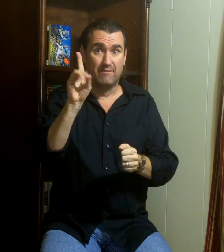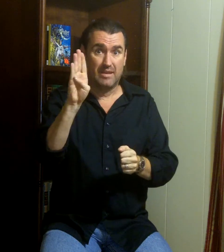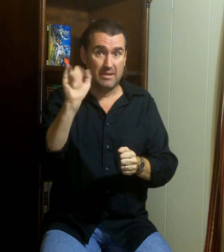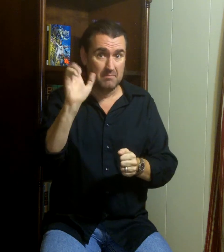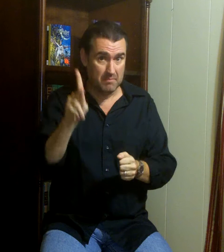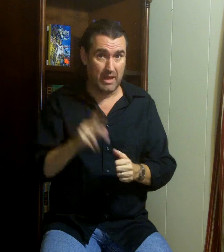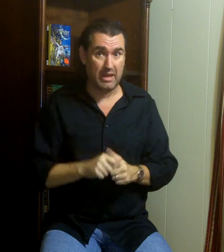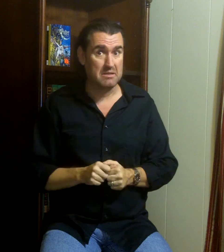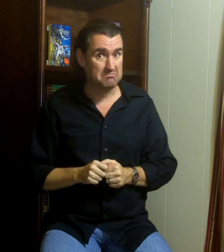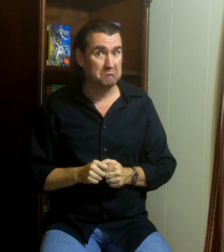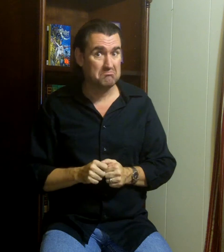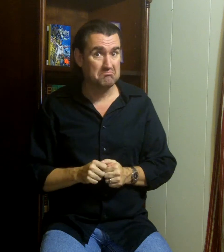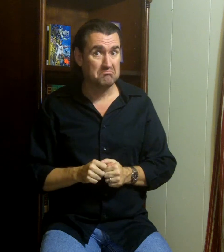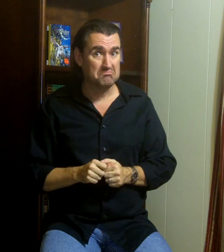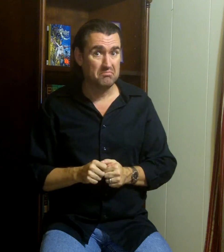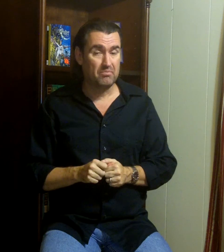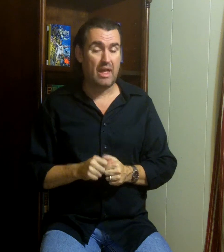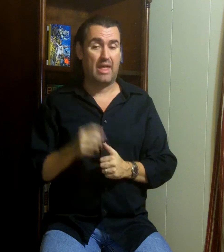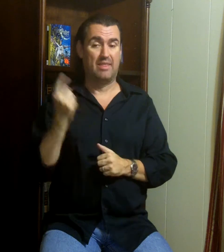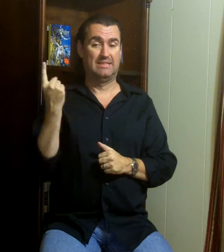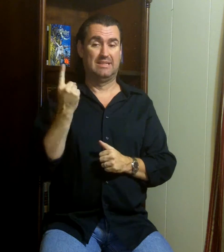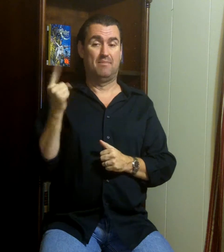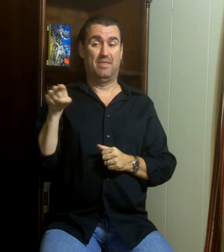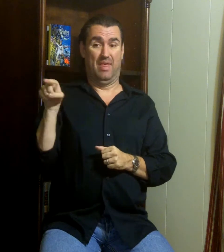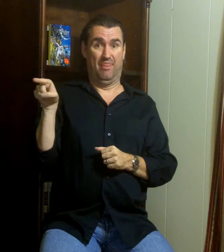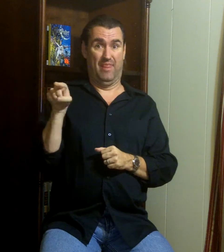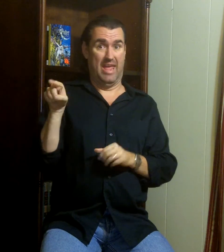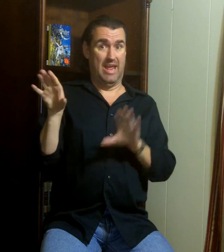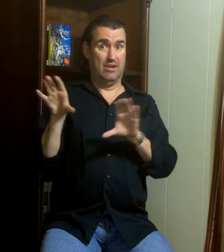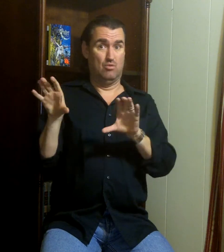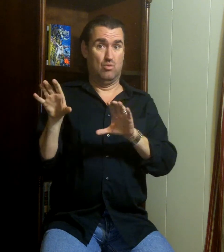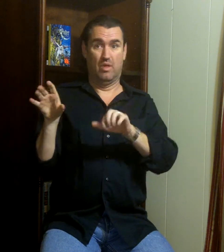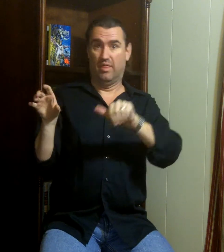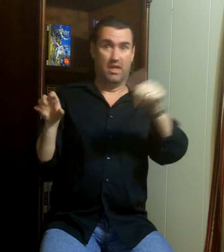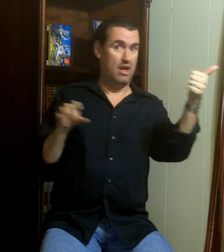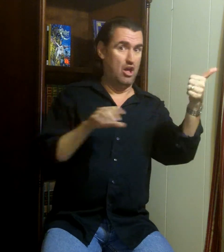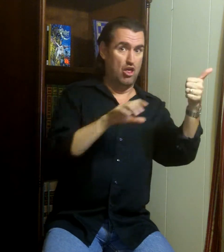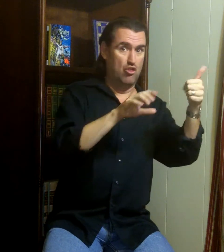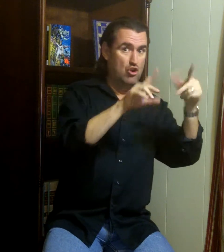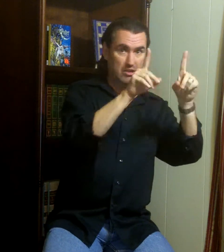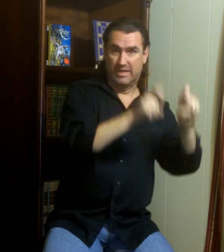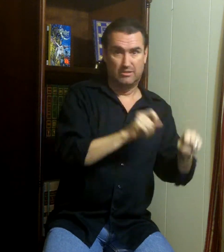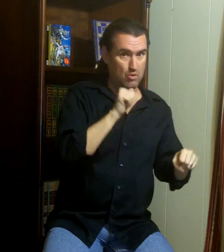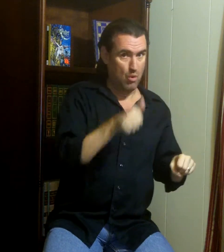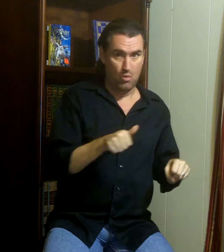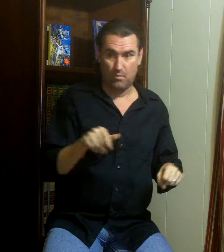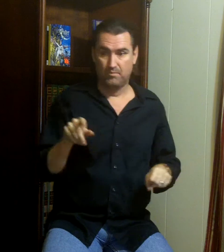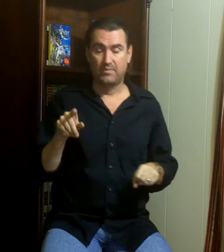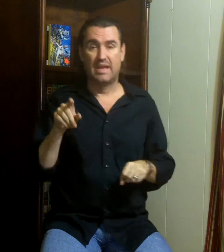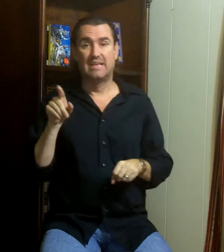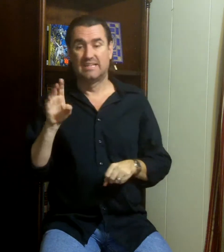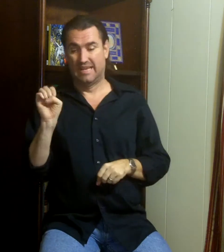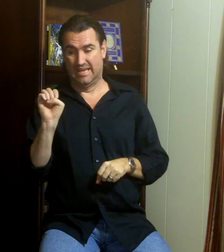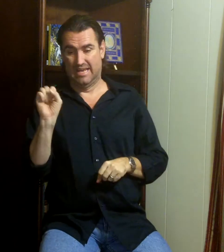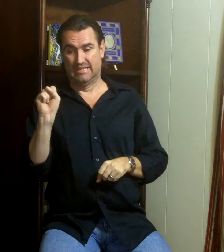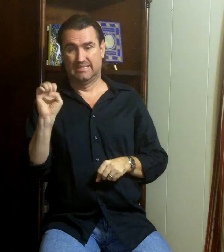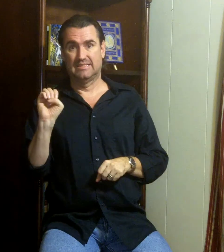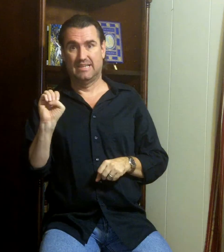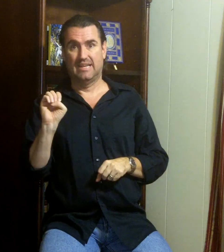something that they do that none of the other evaluation systems do is they actually give you the comments that the actual